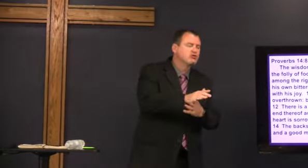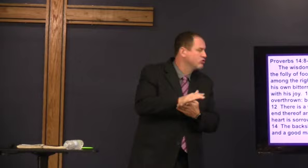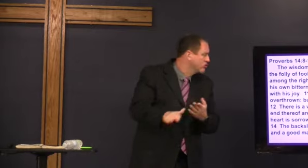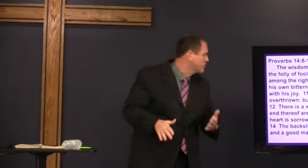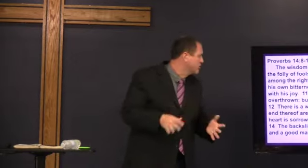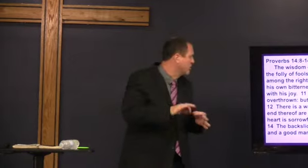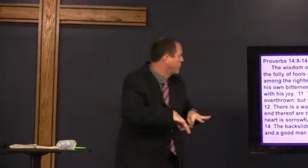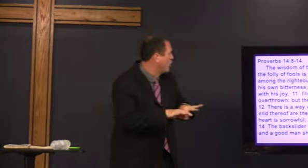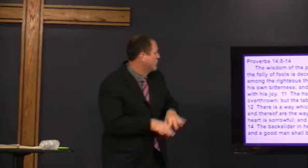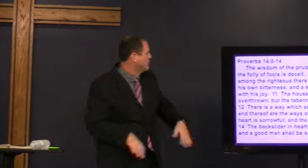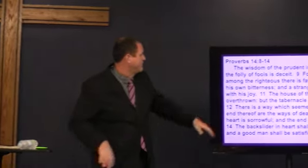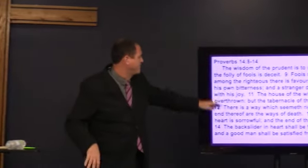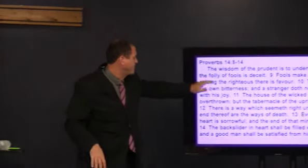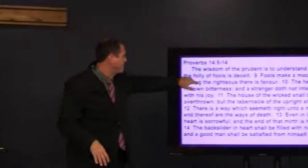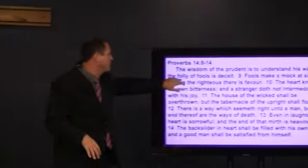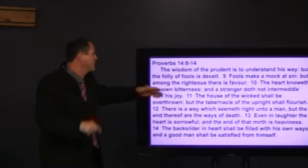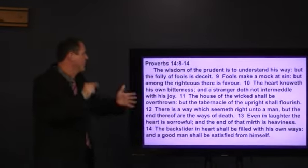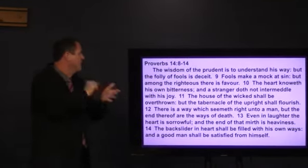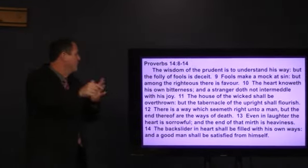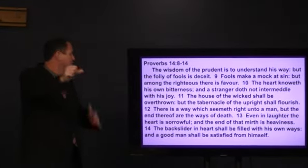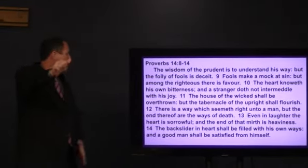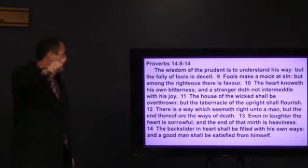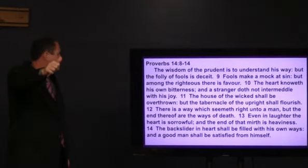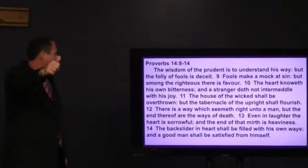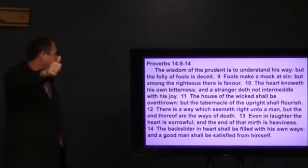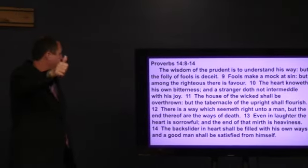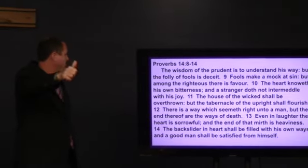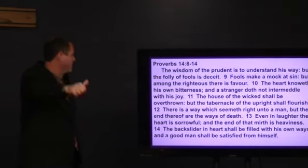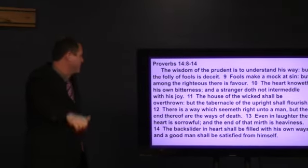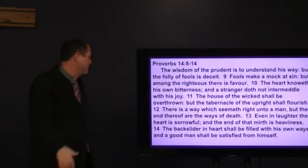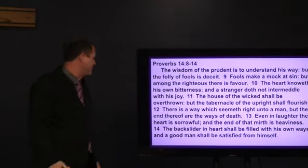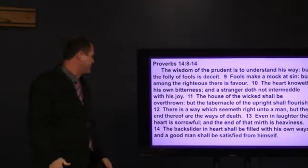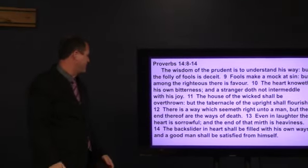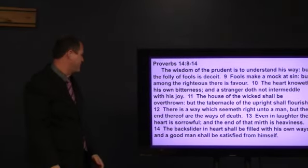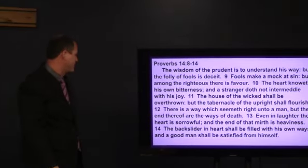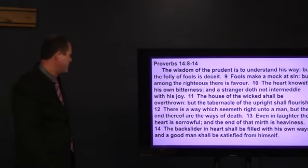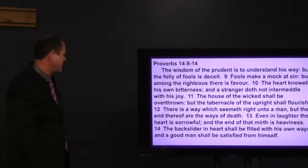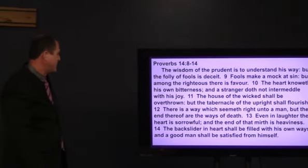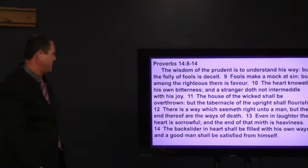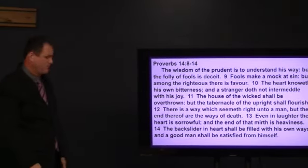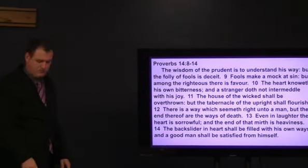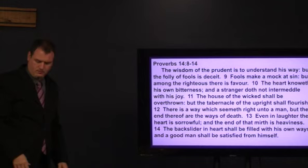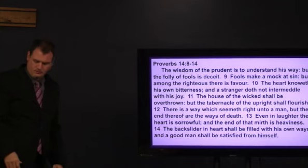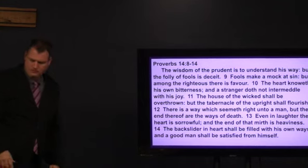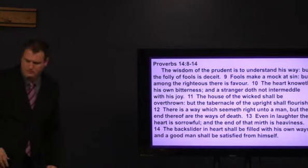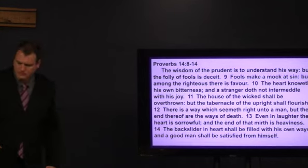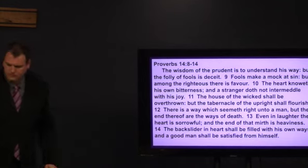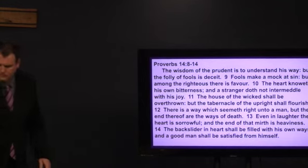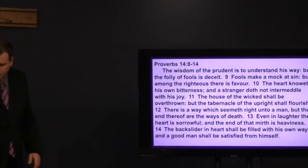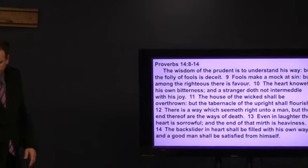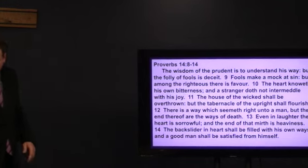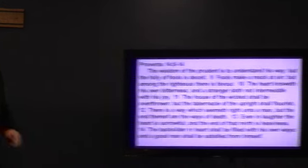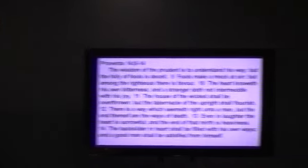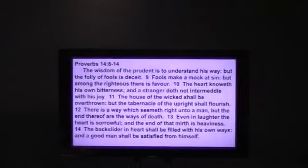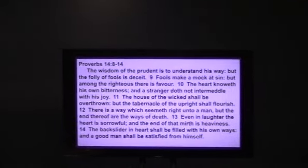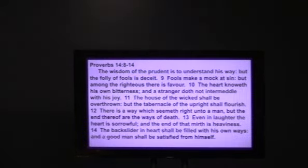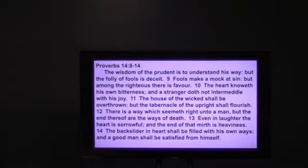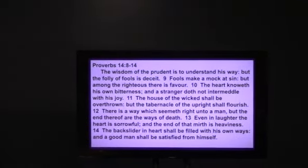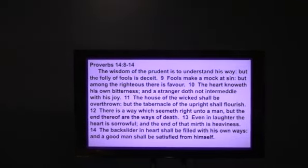I chose to take the stand of righteousness.